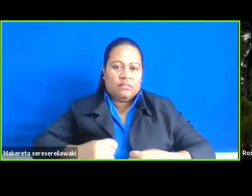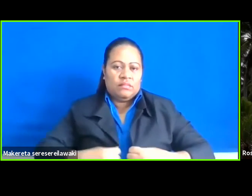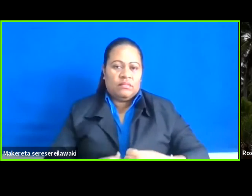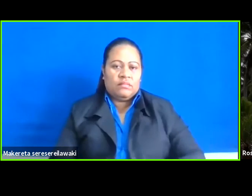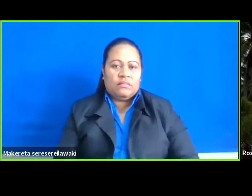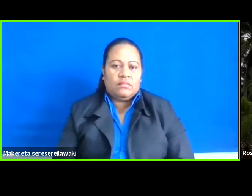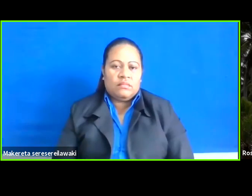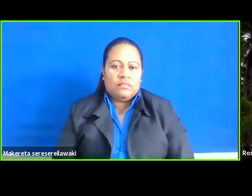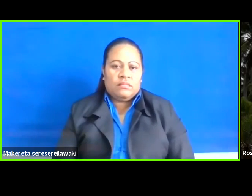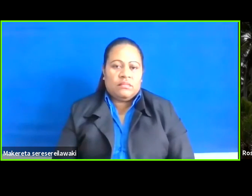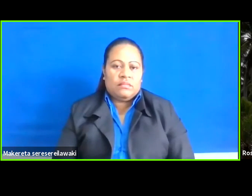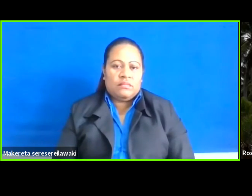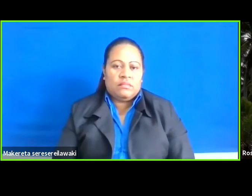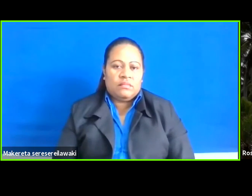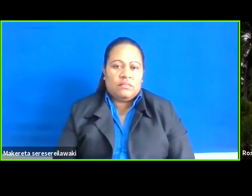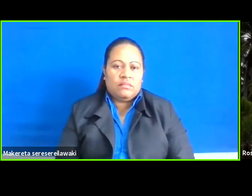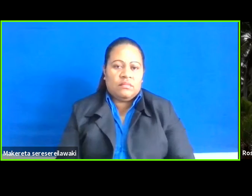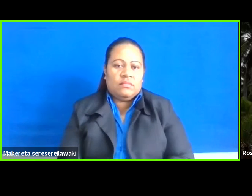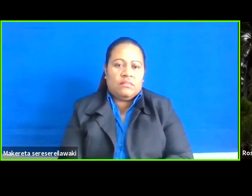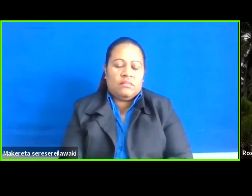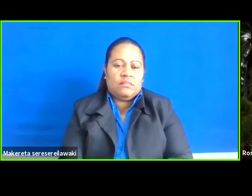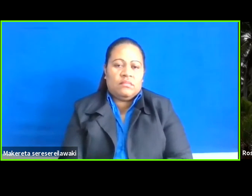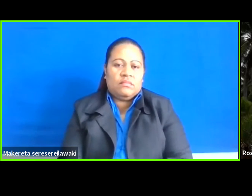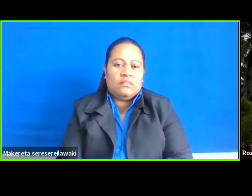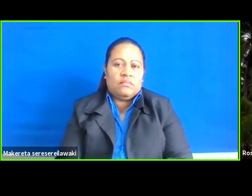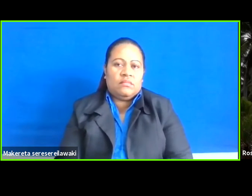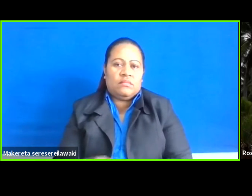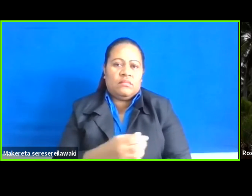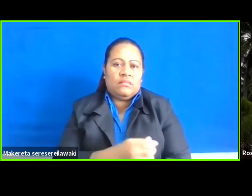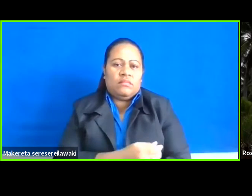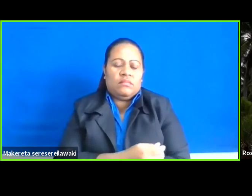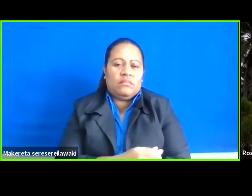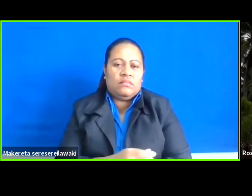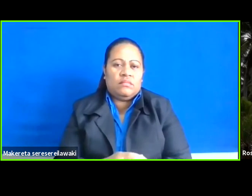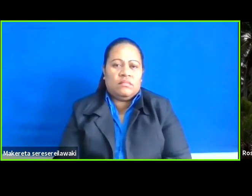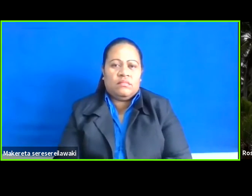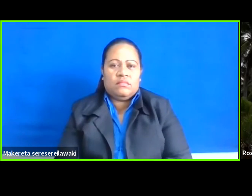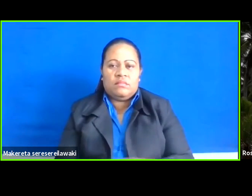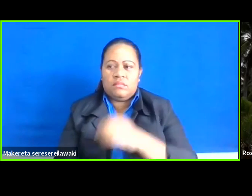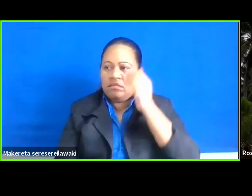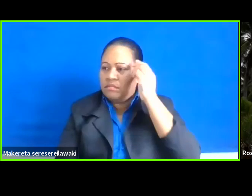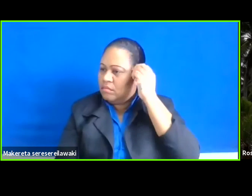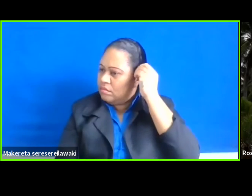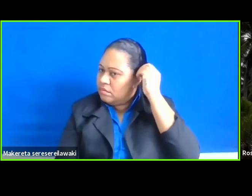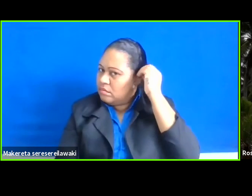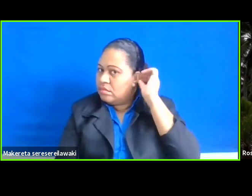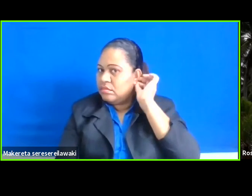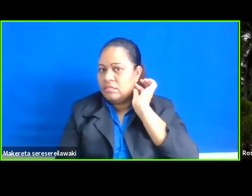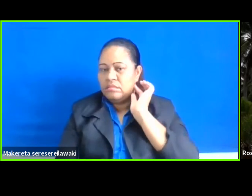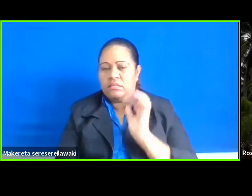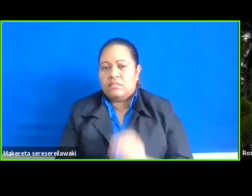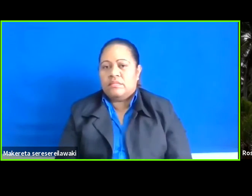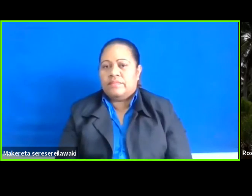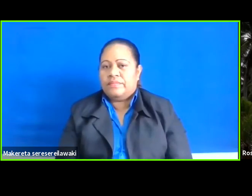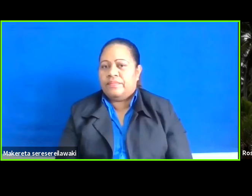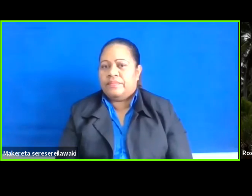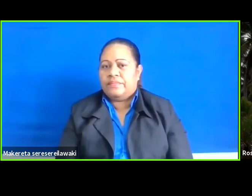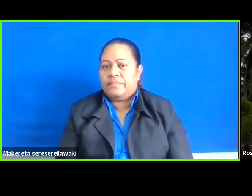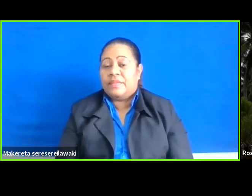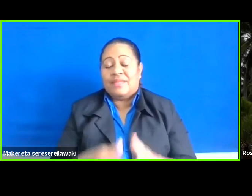yes um hello um um i think we've we've heard very you know exciting